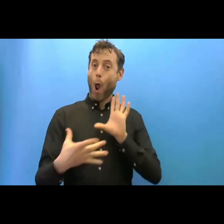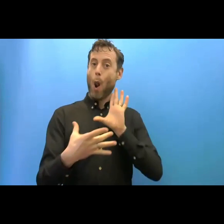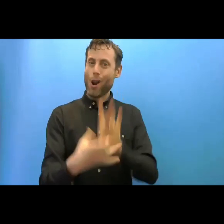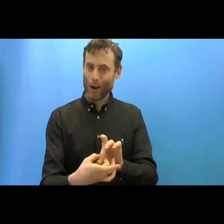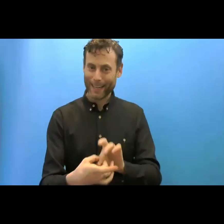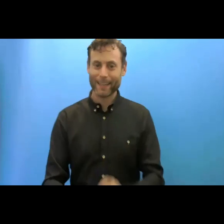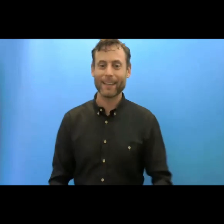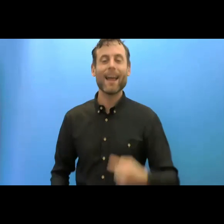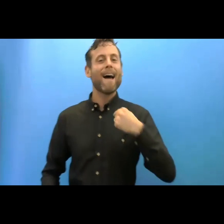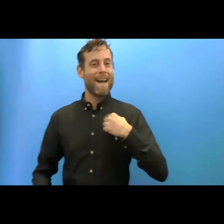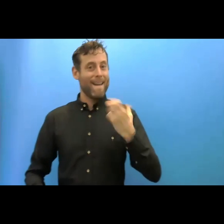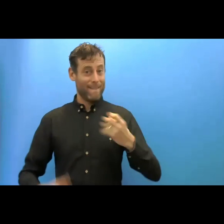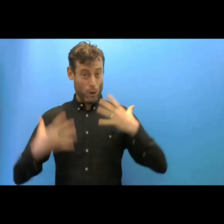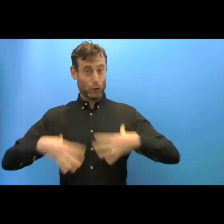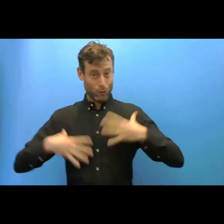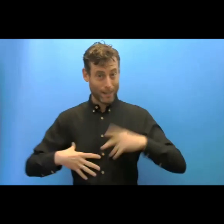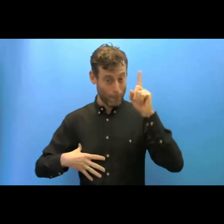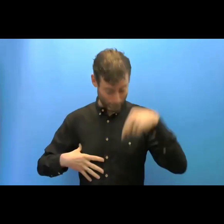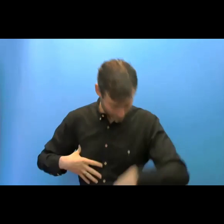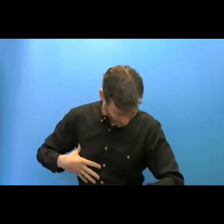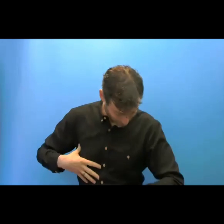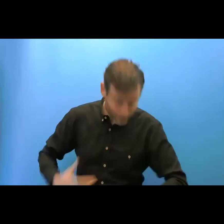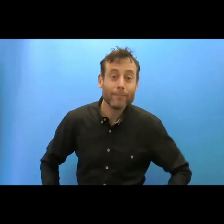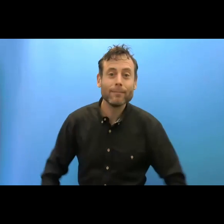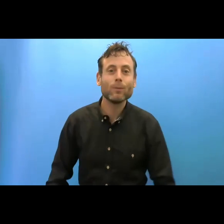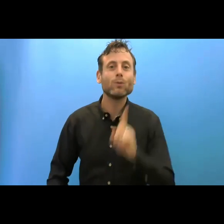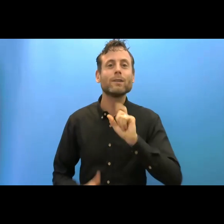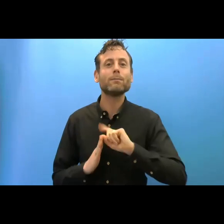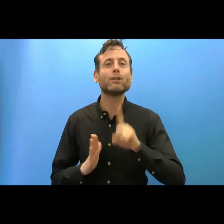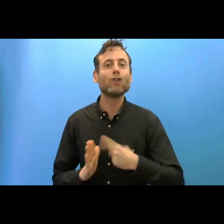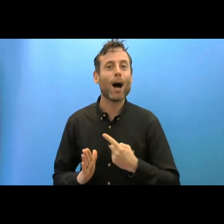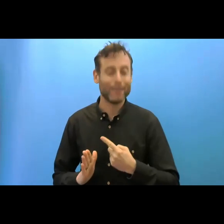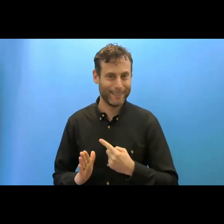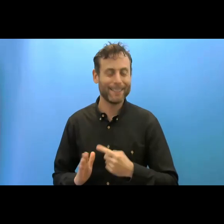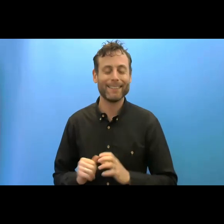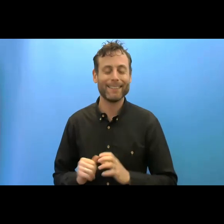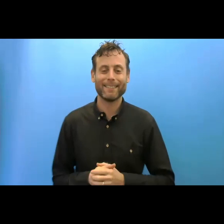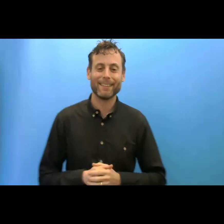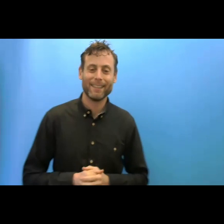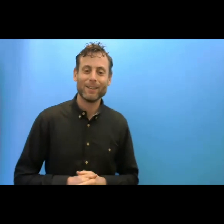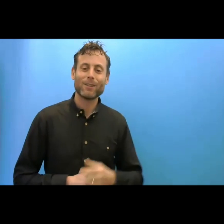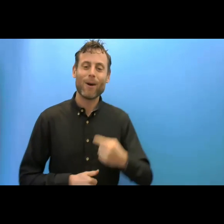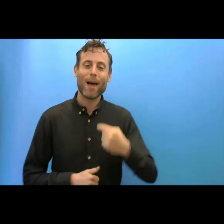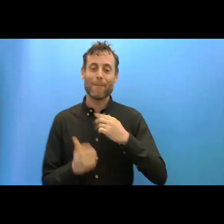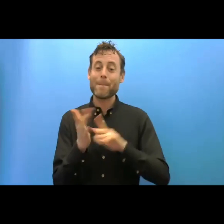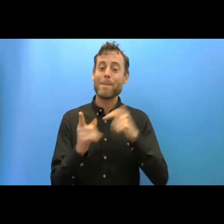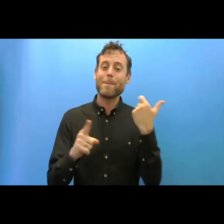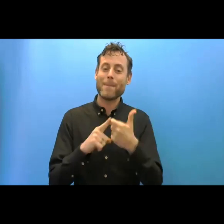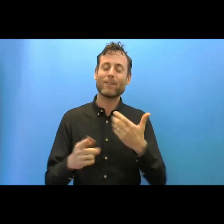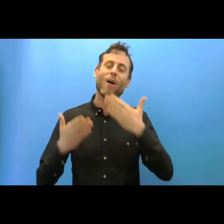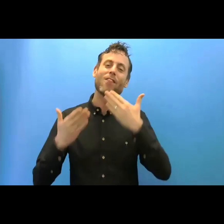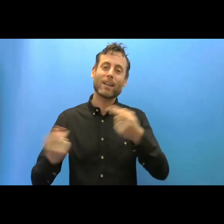I've got my pajamas on from the waist down. Nice one. Anyway, I'm Mik Scarlett, and welcome to the second in the Unlimited Festival's